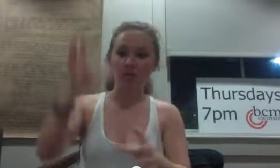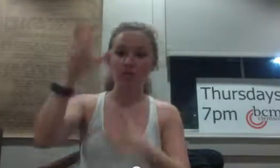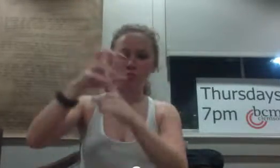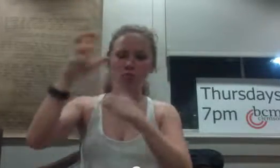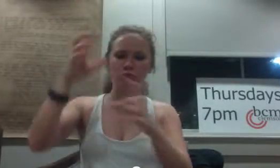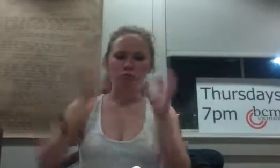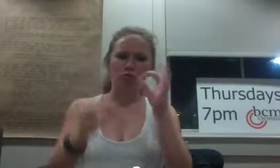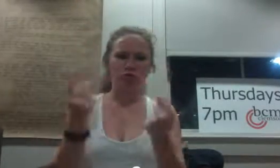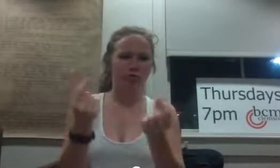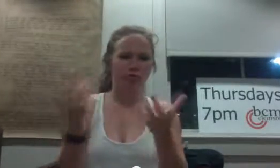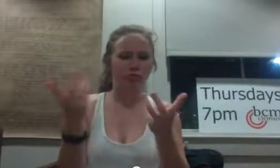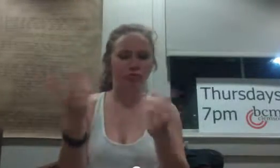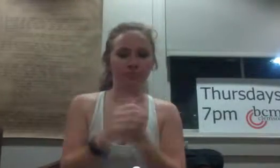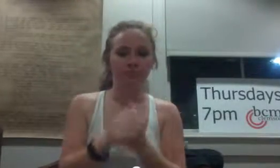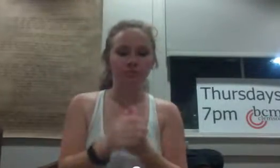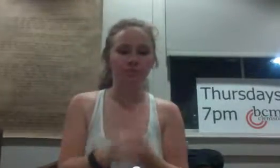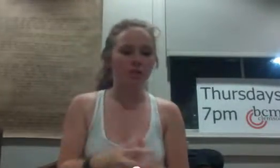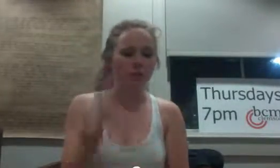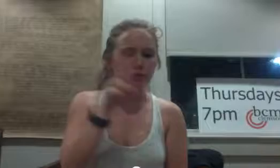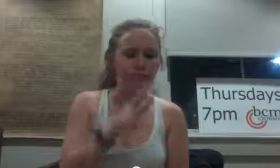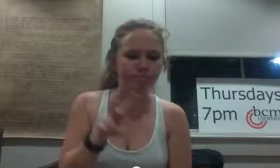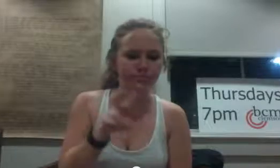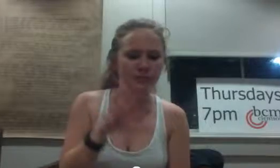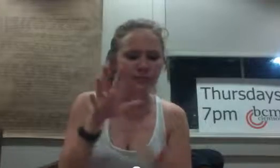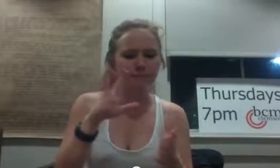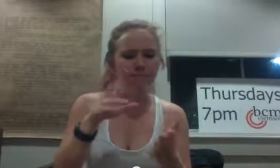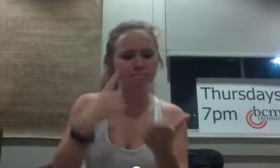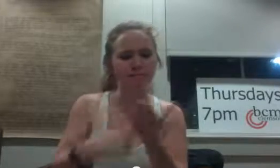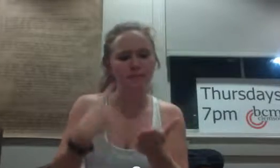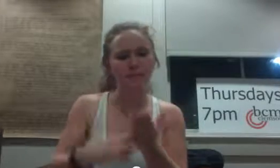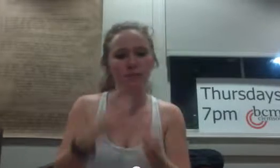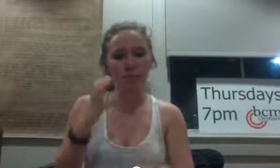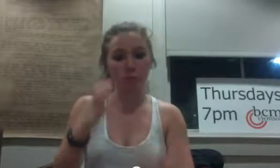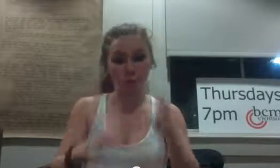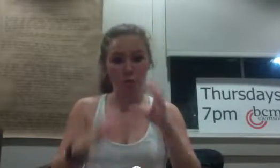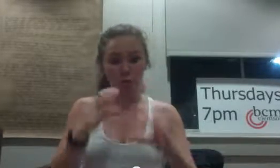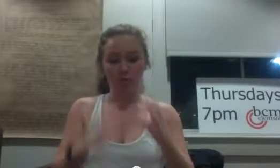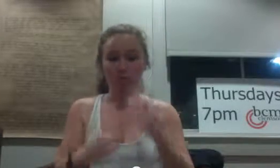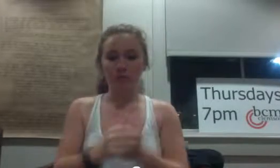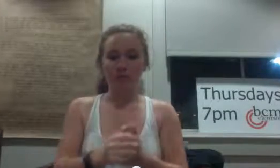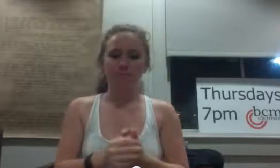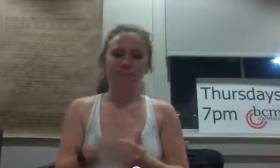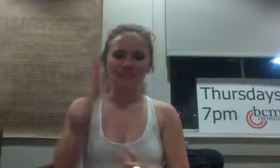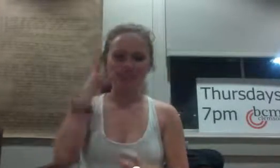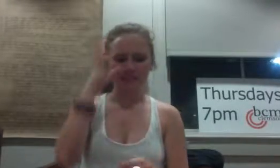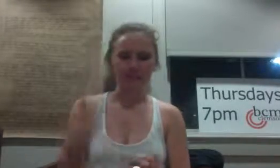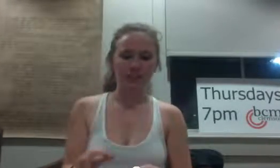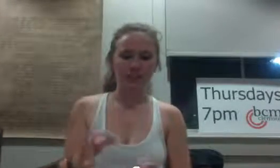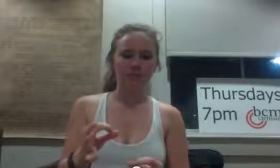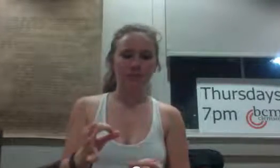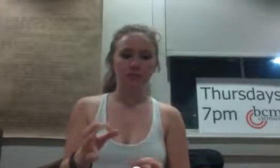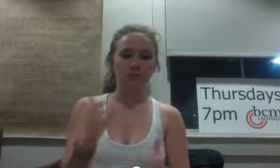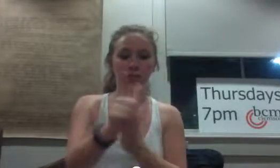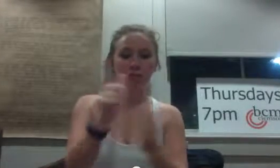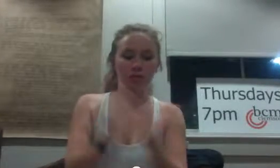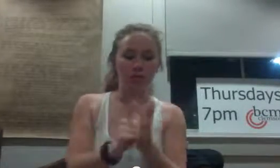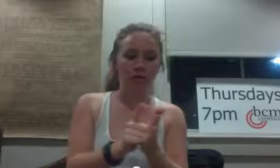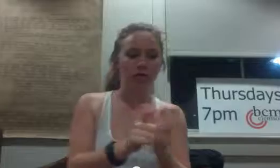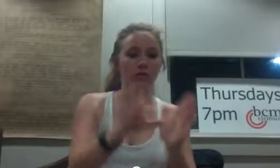The final group is the judicial group, which has the Supreme Court, and they look at court cases and decide